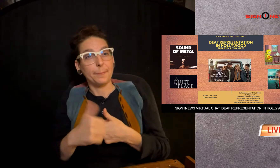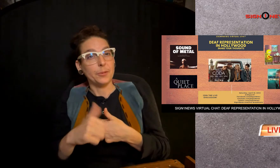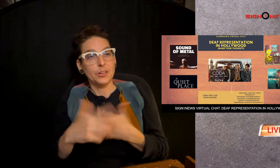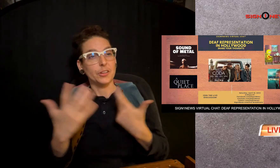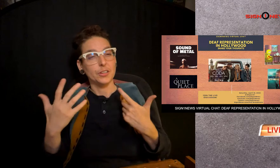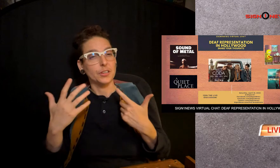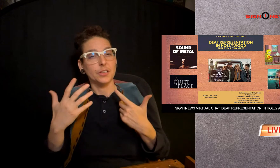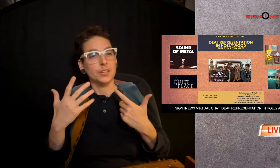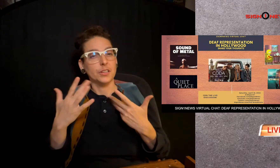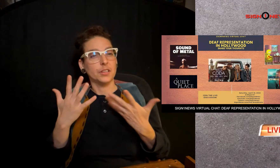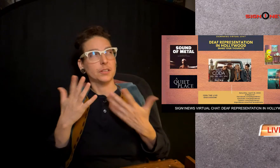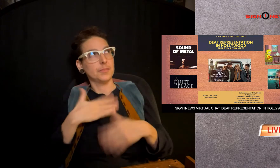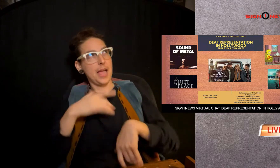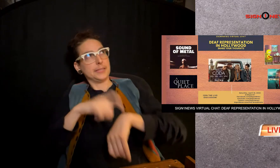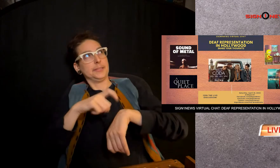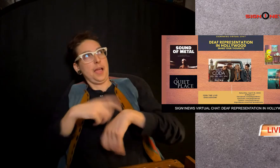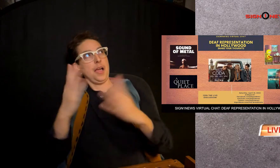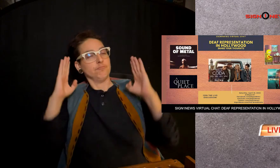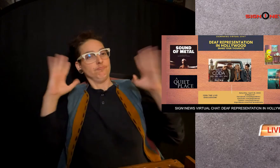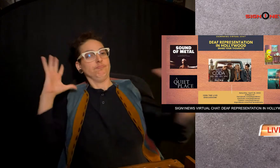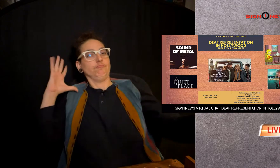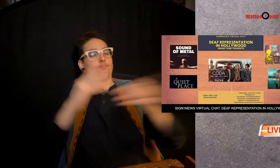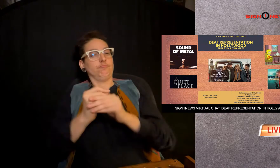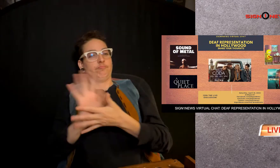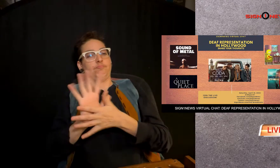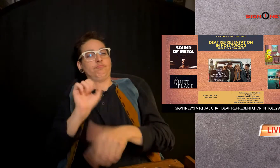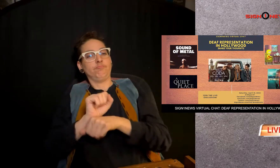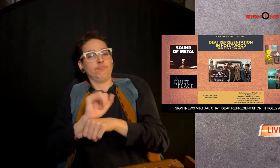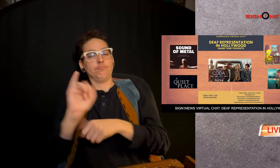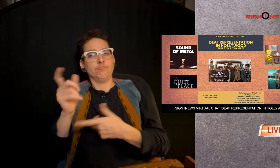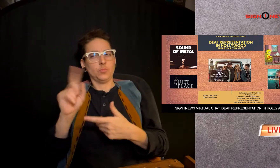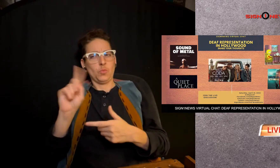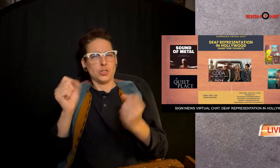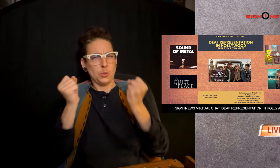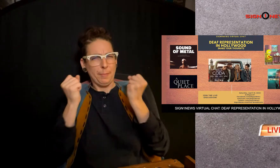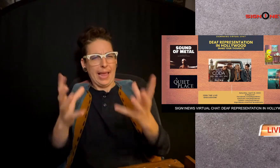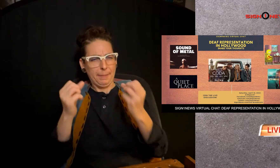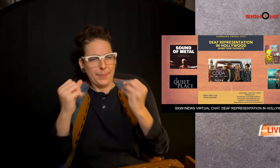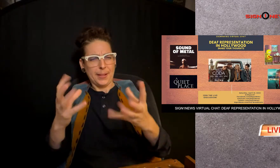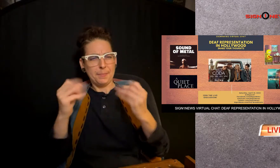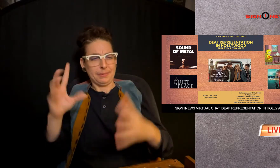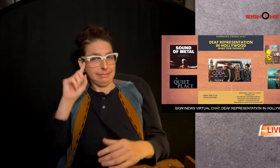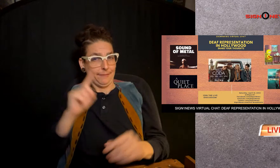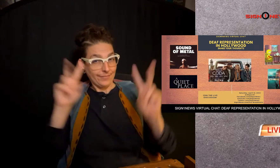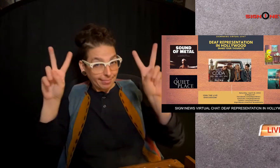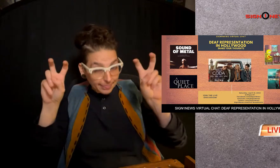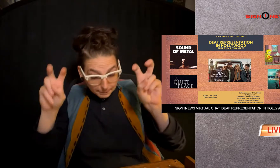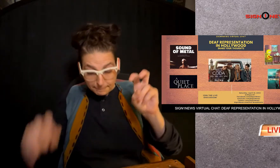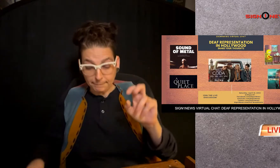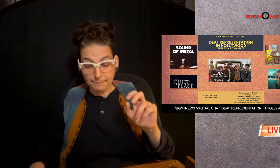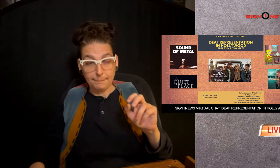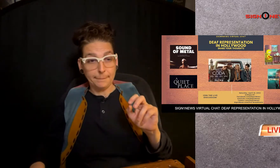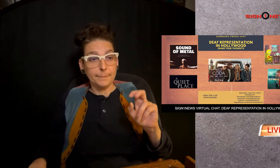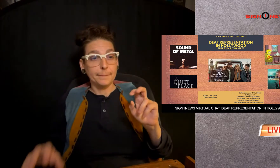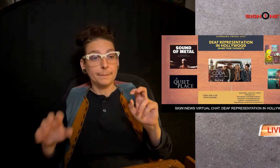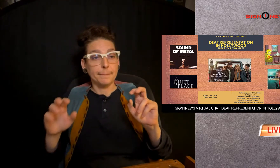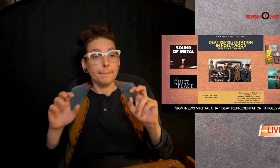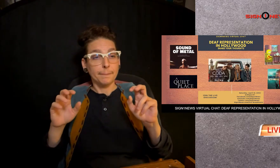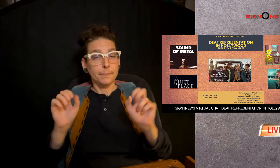I really don't remember a time in my entire film career where there were so many deaf themed